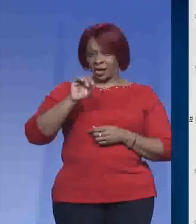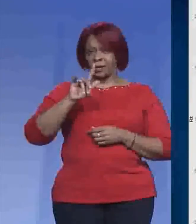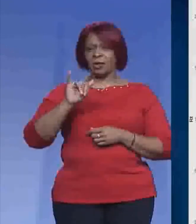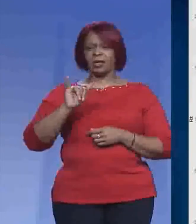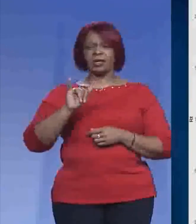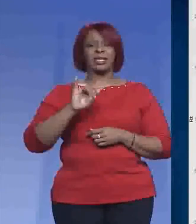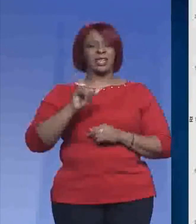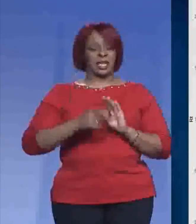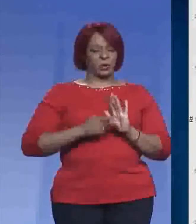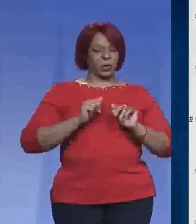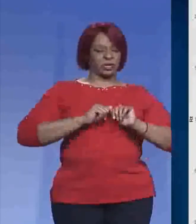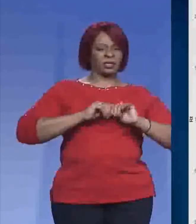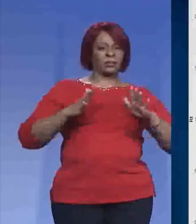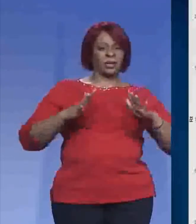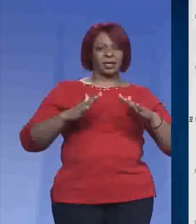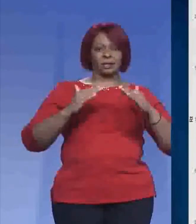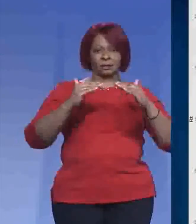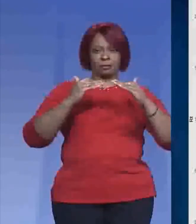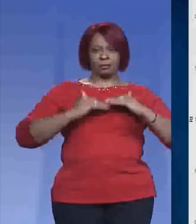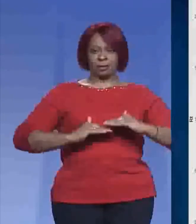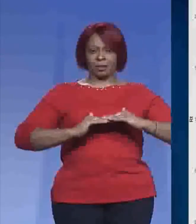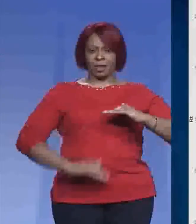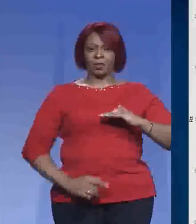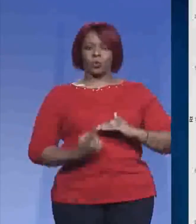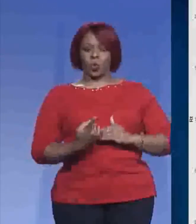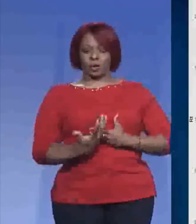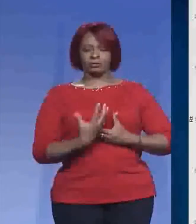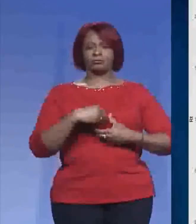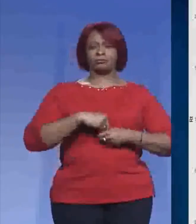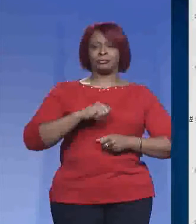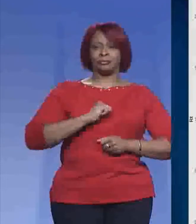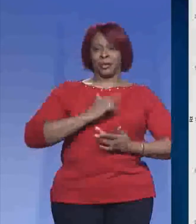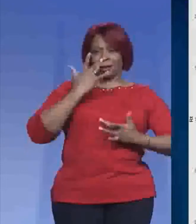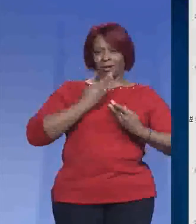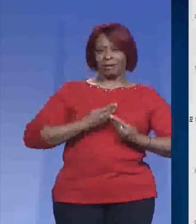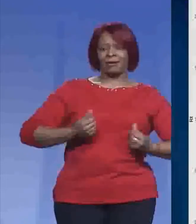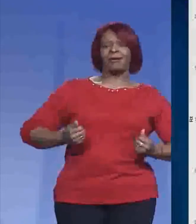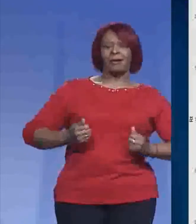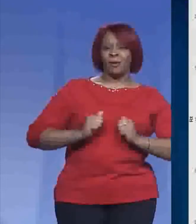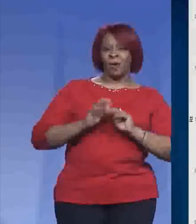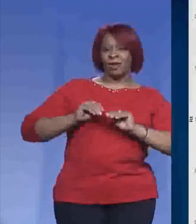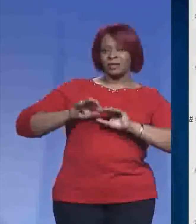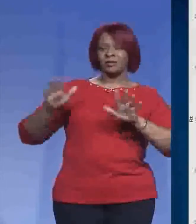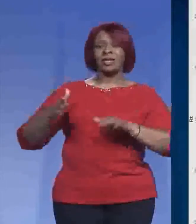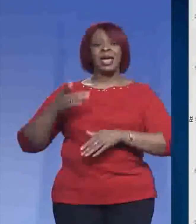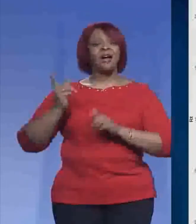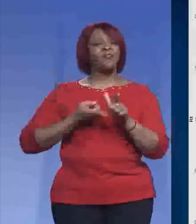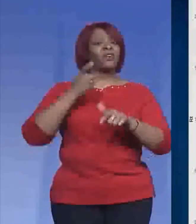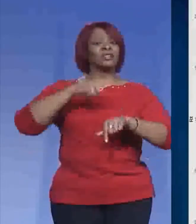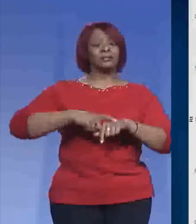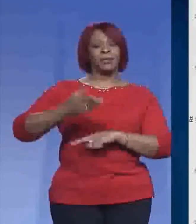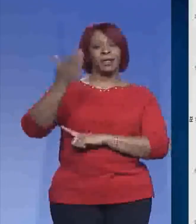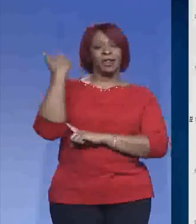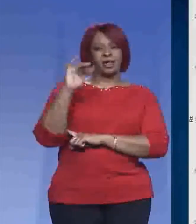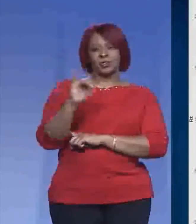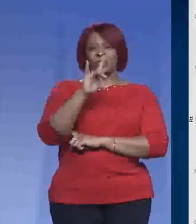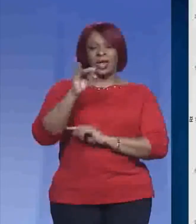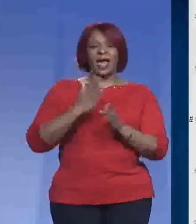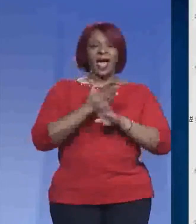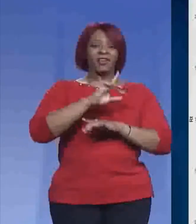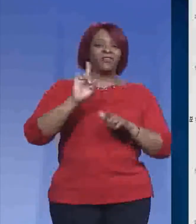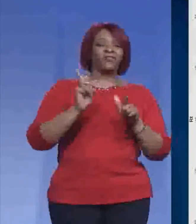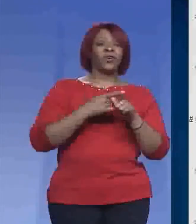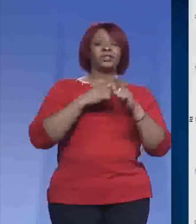the reproductive rate pushed below 1. The first was last July, after the initial